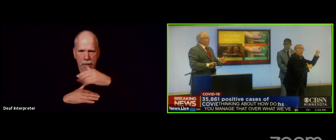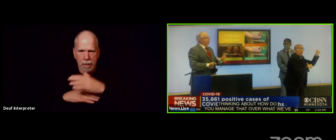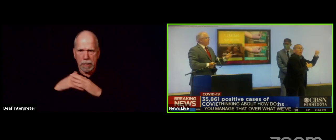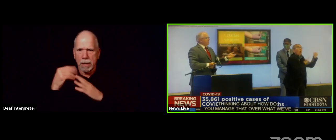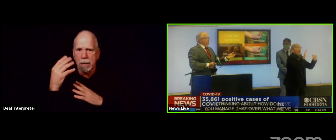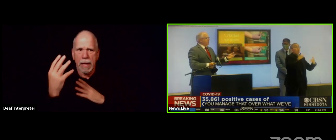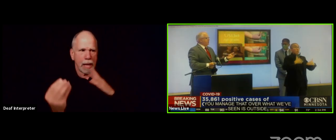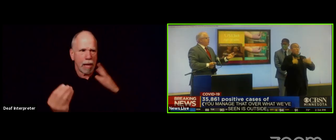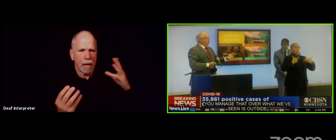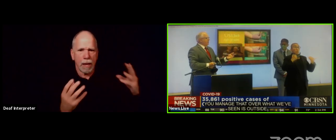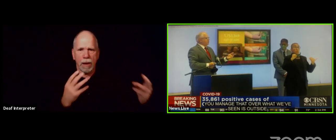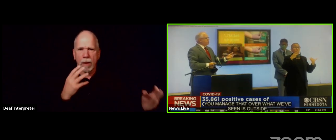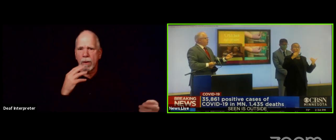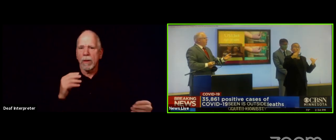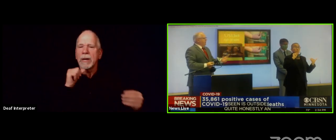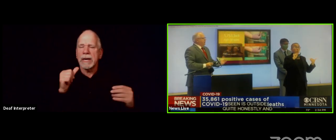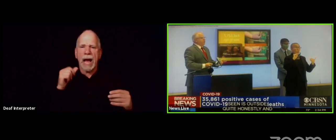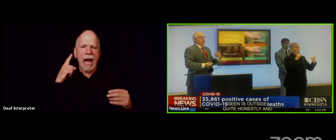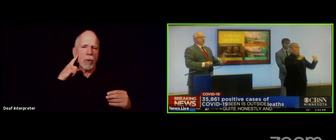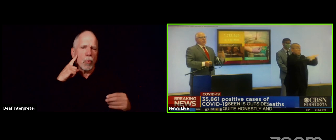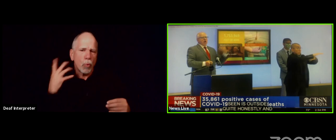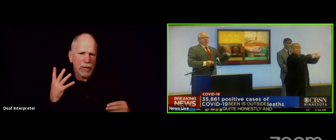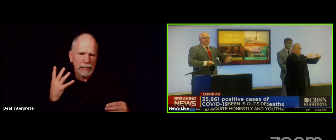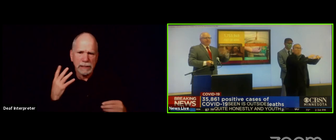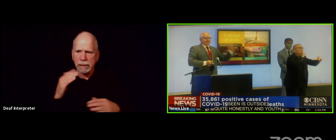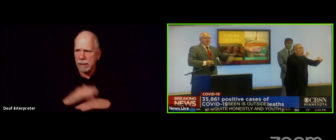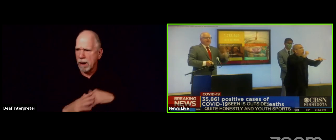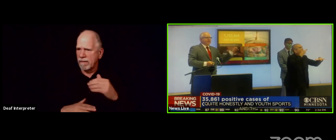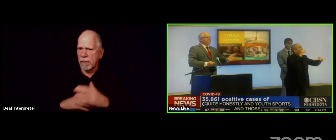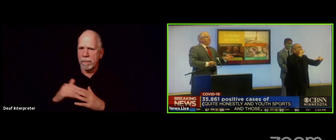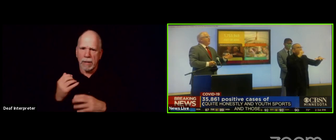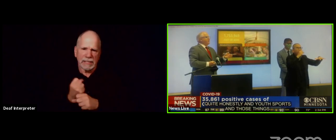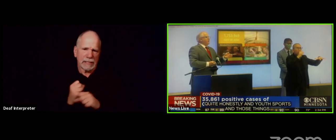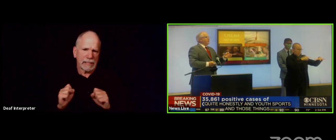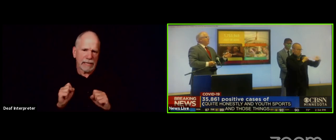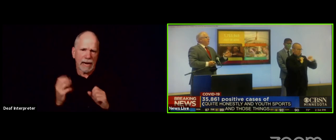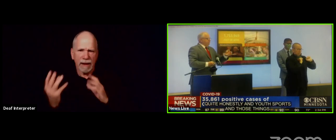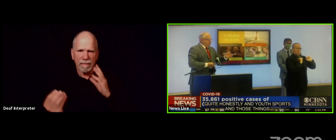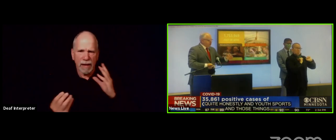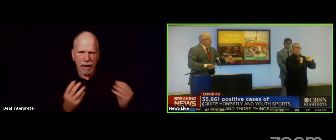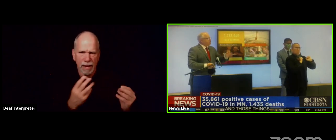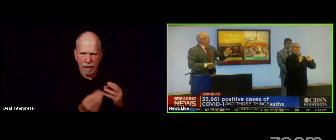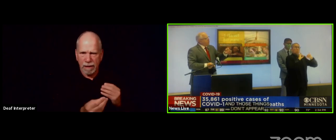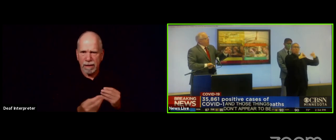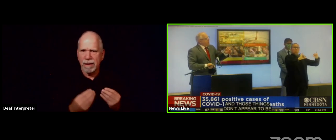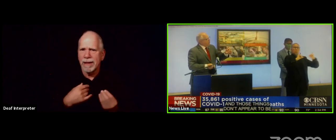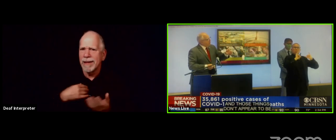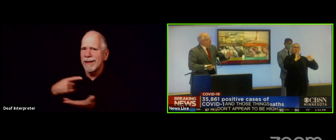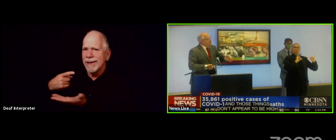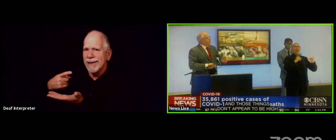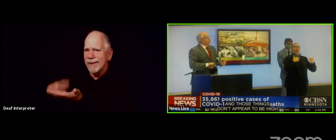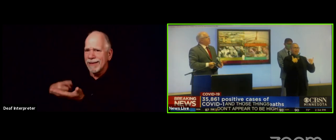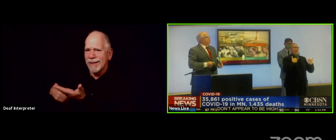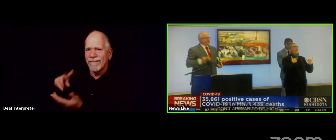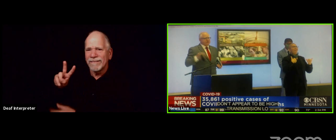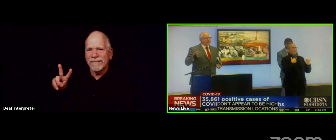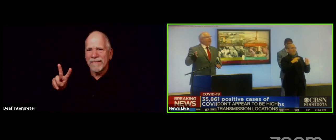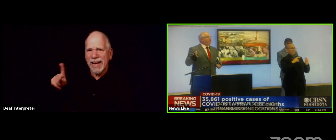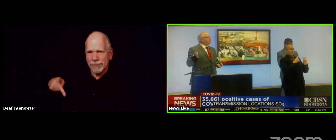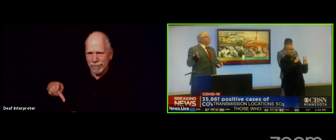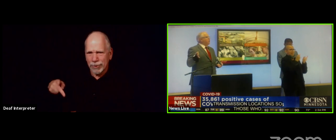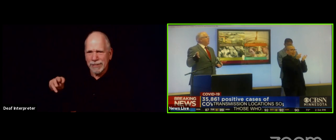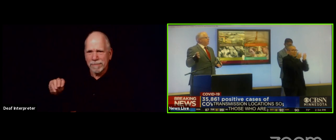high transmission locations. So those who are thinking that if we're changing from where we were in March when we started this till